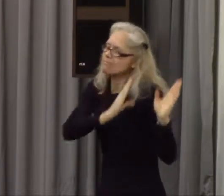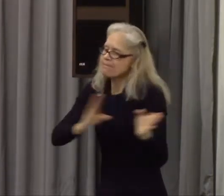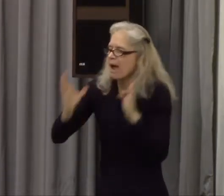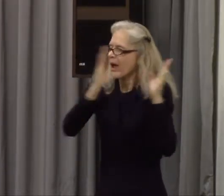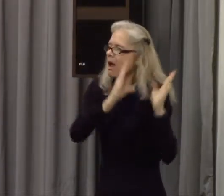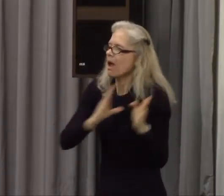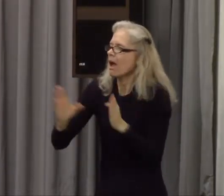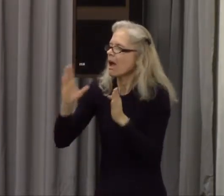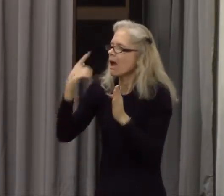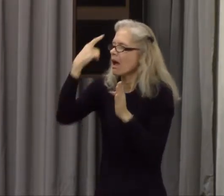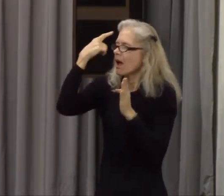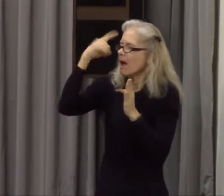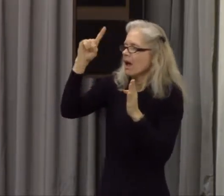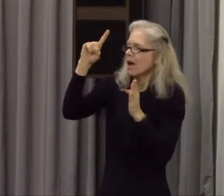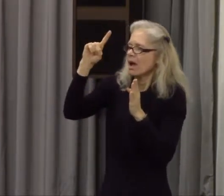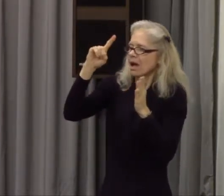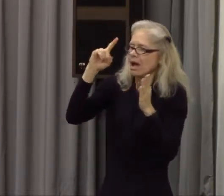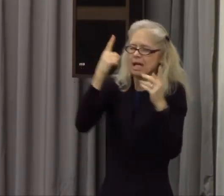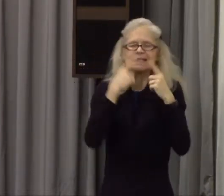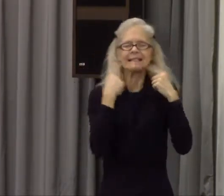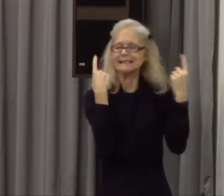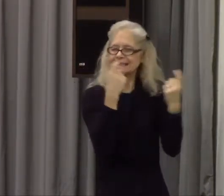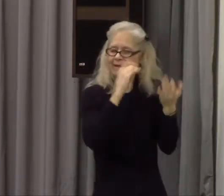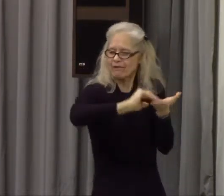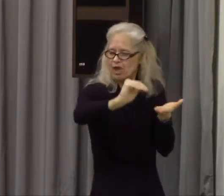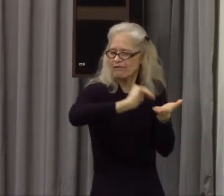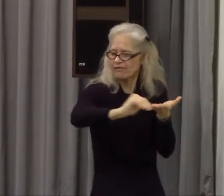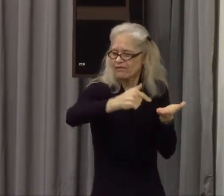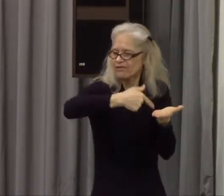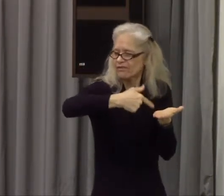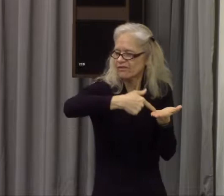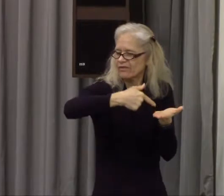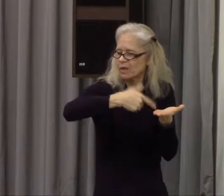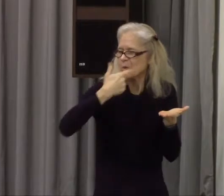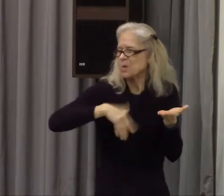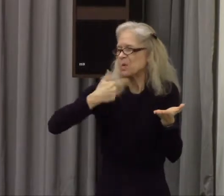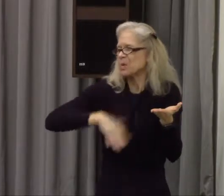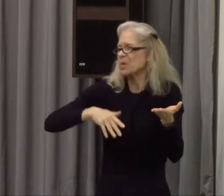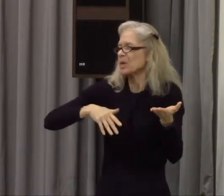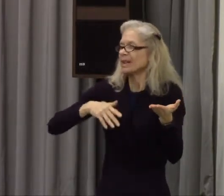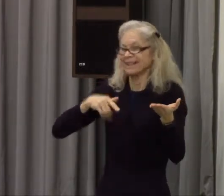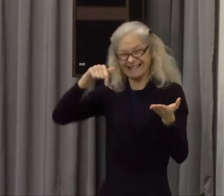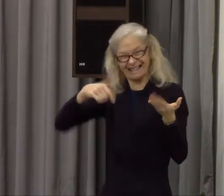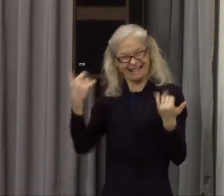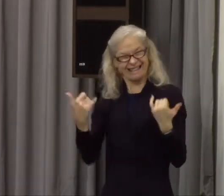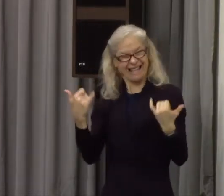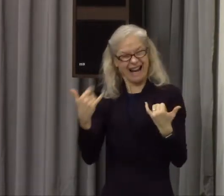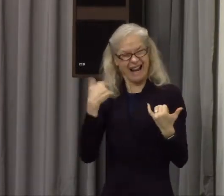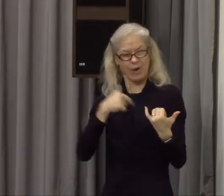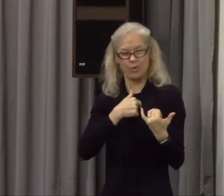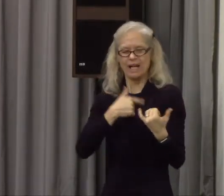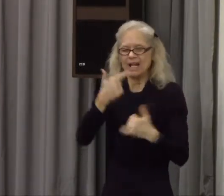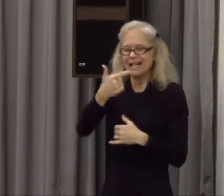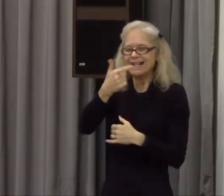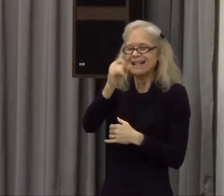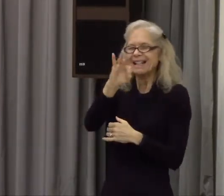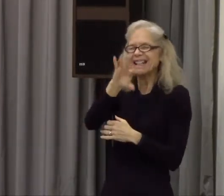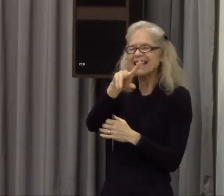you might offer the greatest gift in all the world, even eternal life. Father, I thank you and